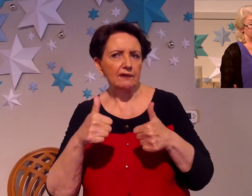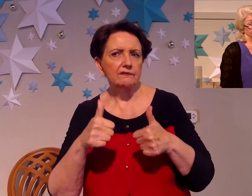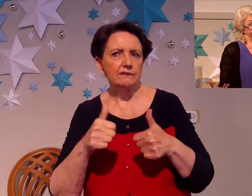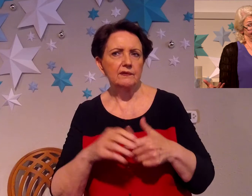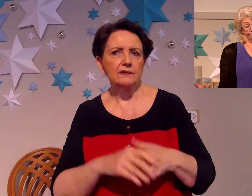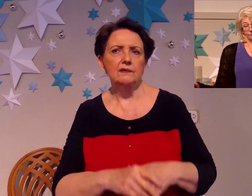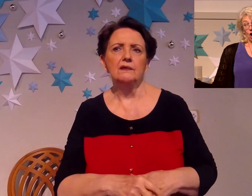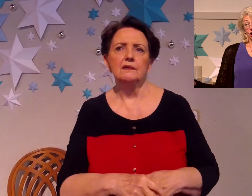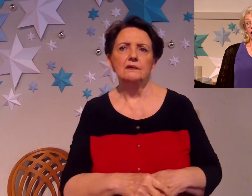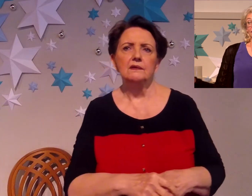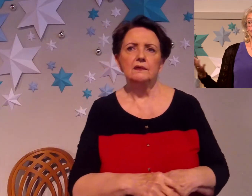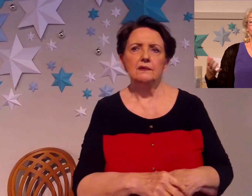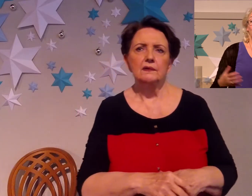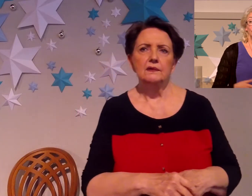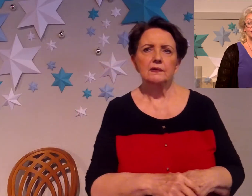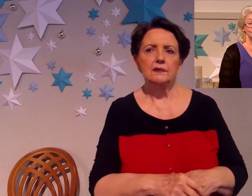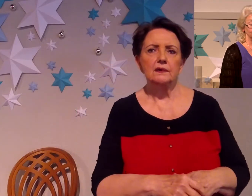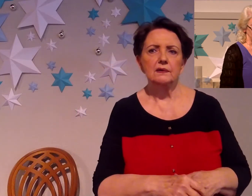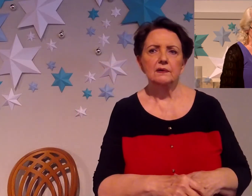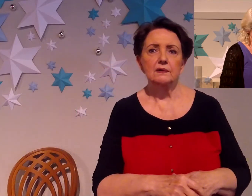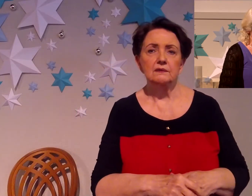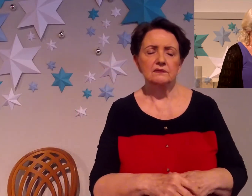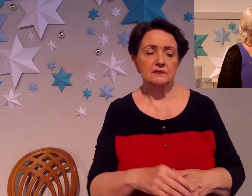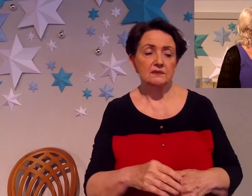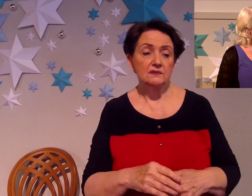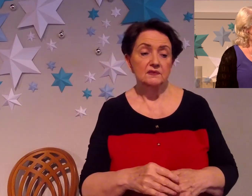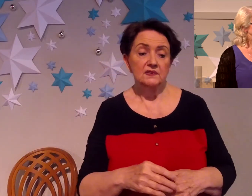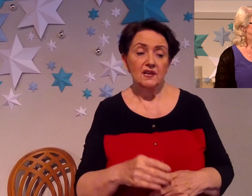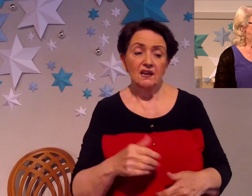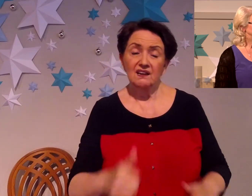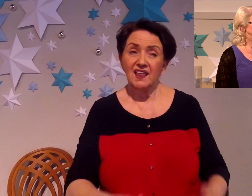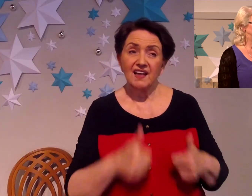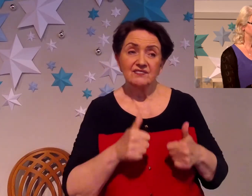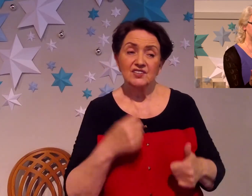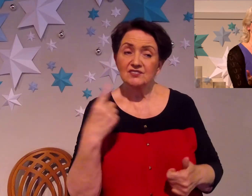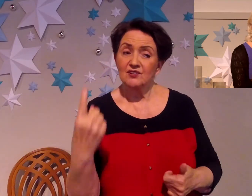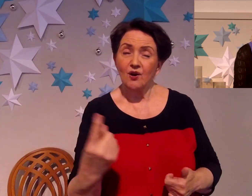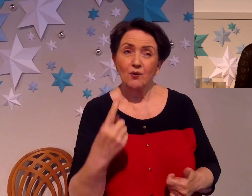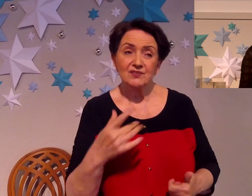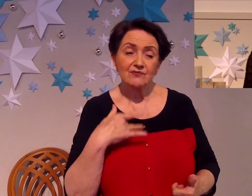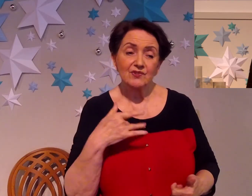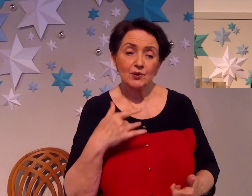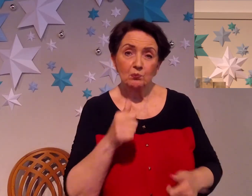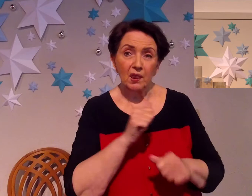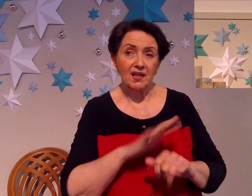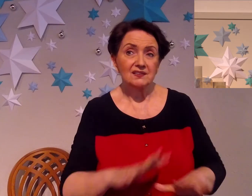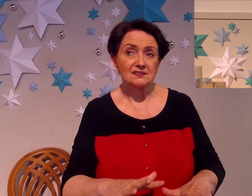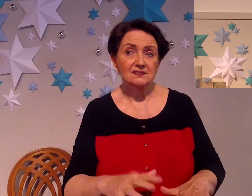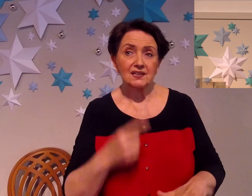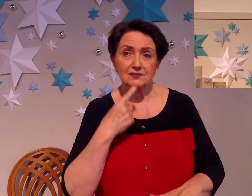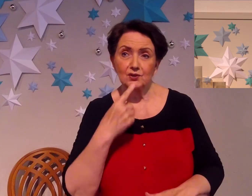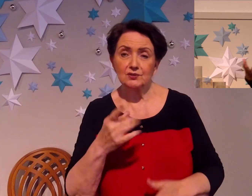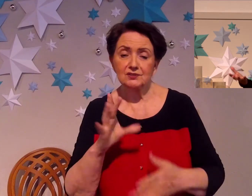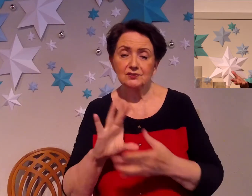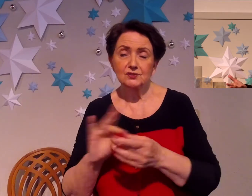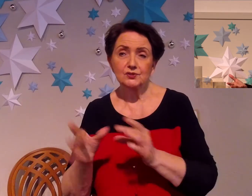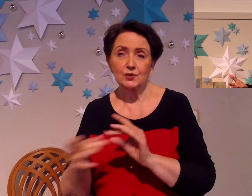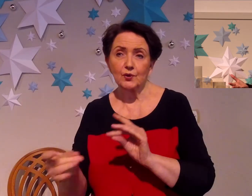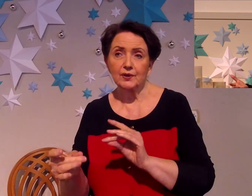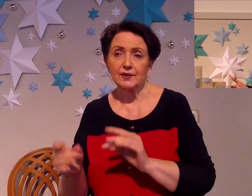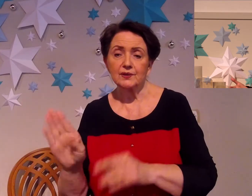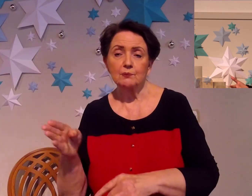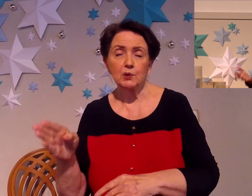Now, our lives don't always feel blessed. Our families don't always feel blessed. I told this story briefly at our Blue